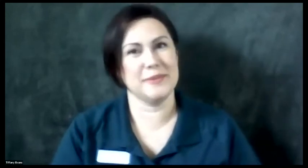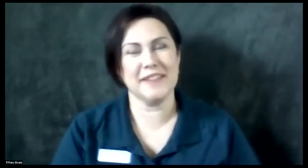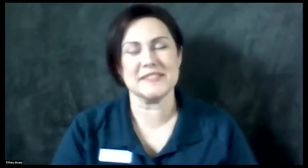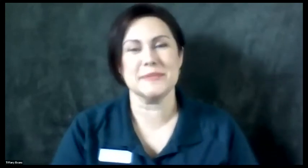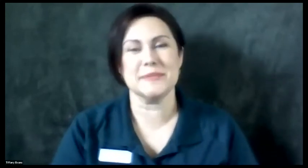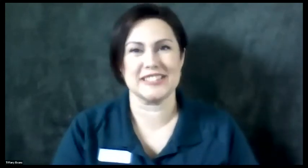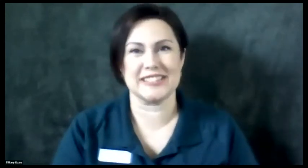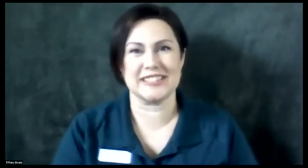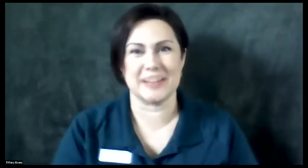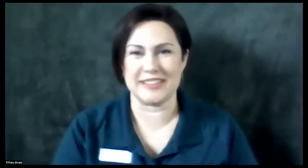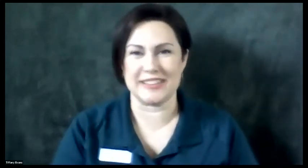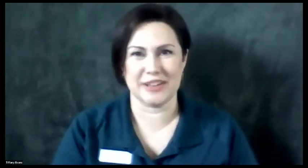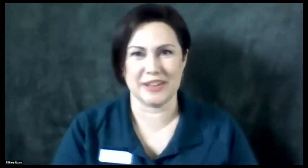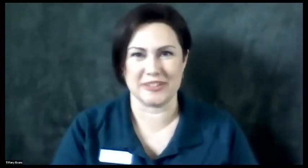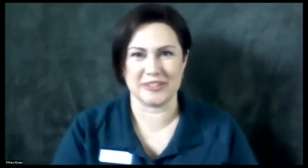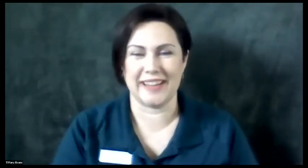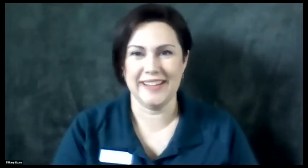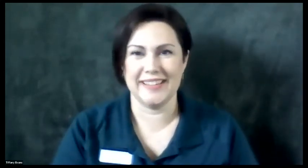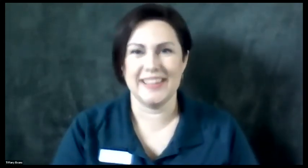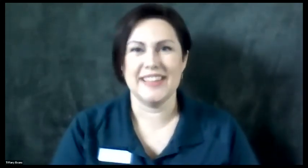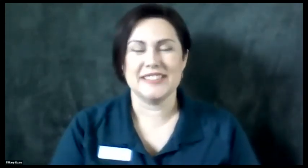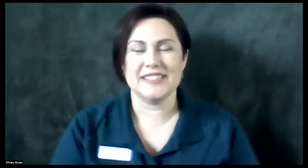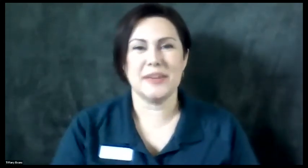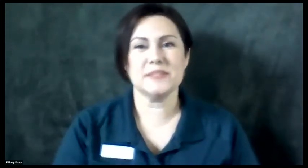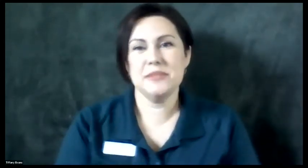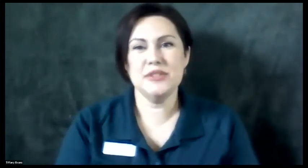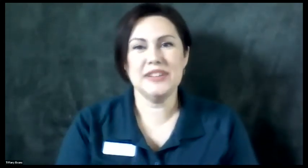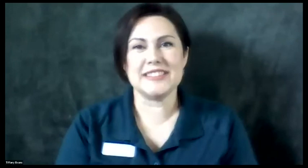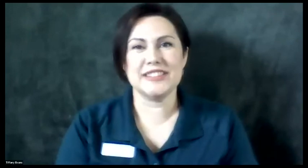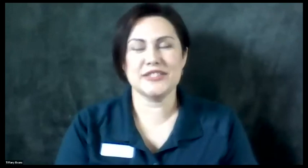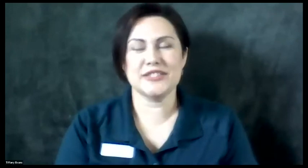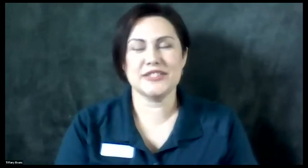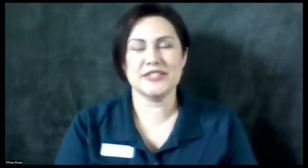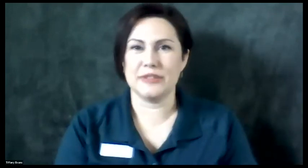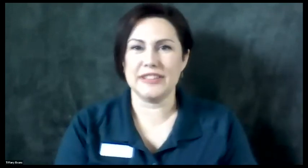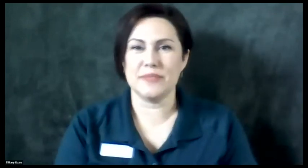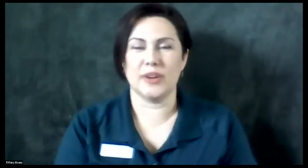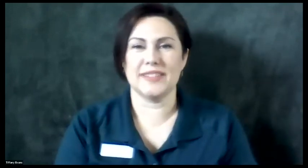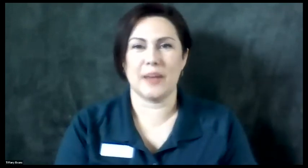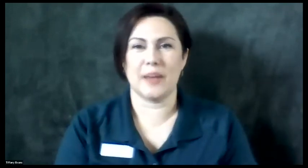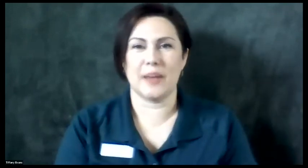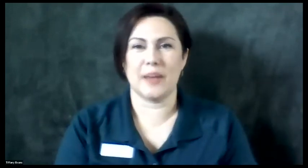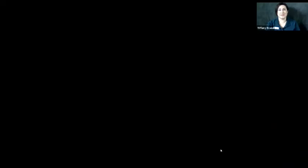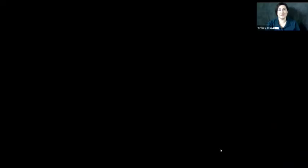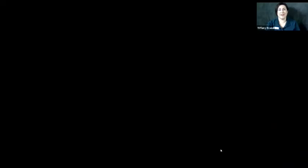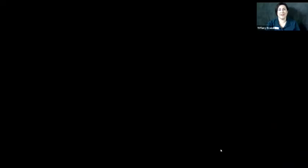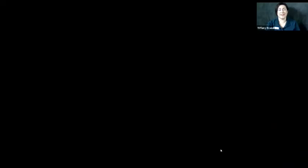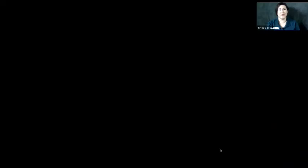some logistics that we need to go over for today. So we have some community standards that are really important that we all follow so we all can have a wonderful